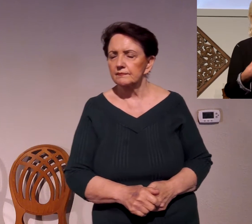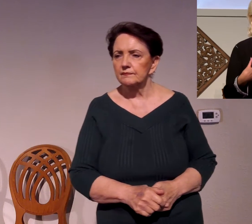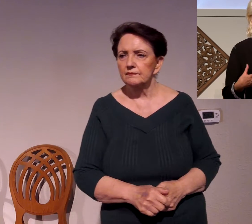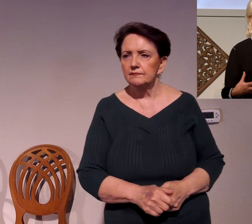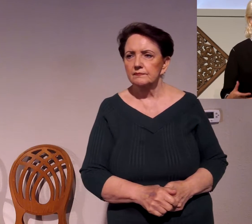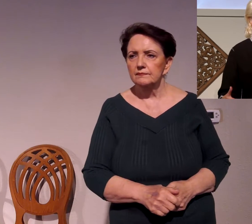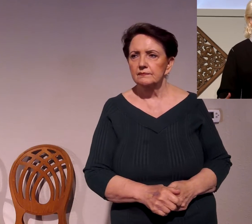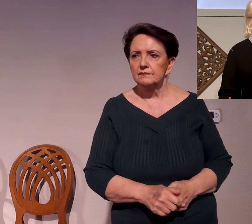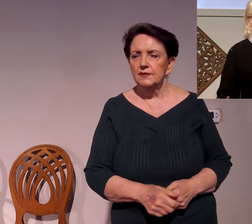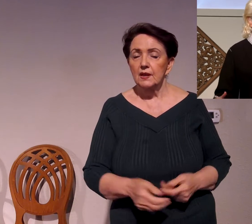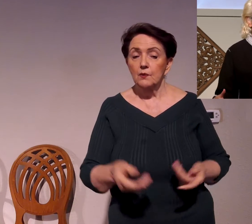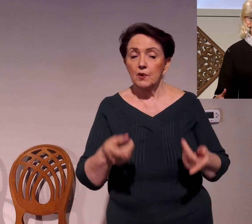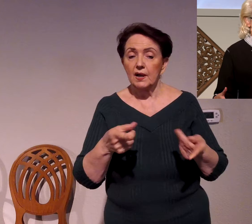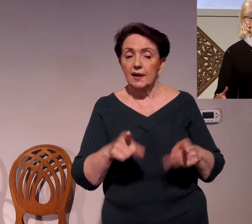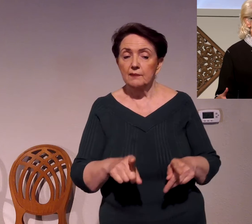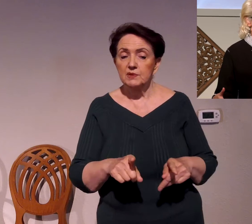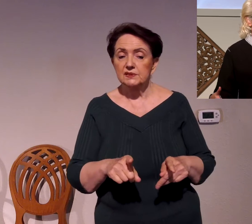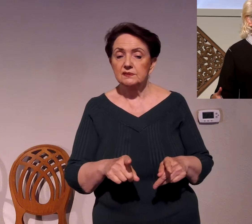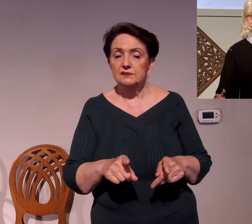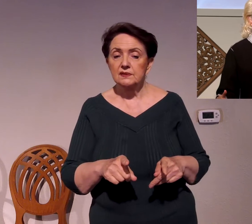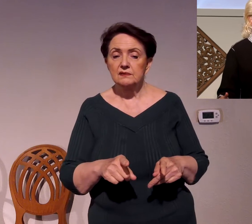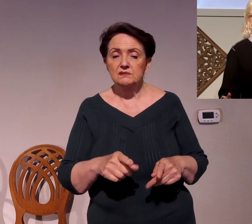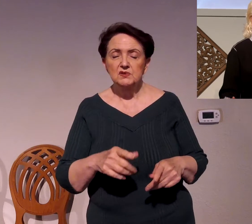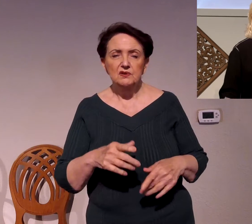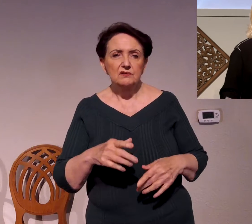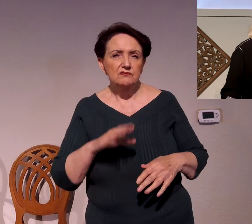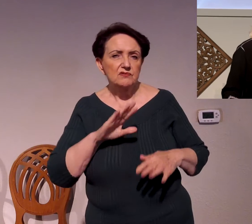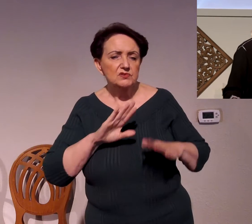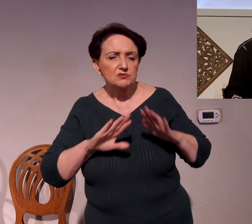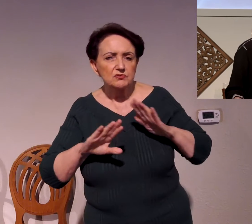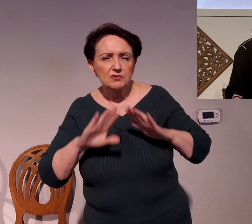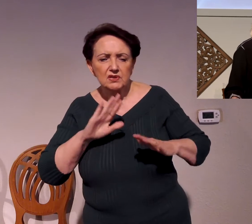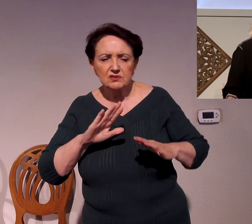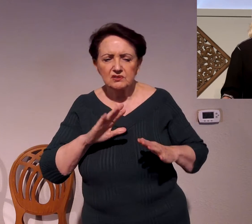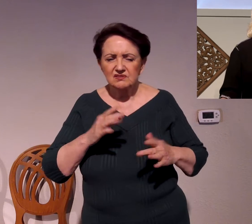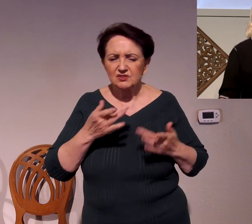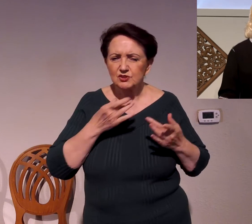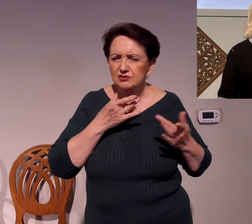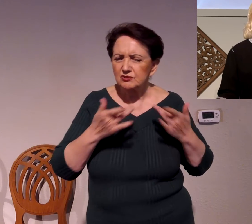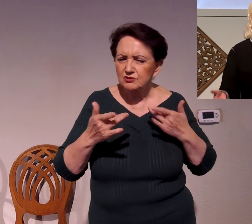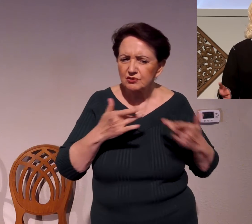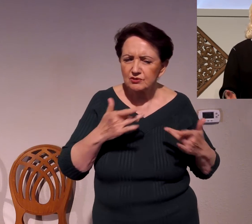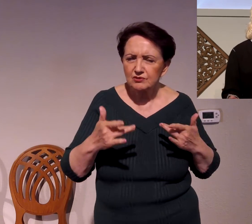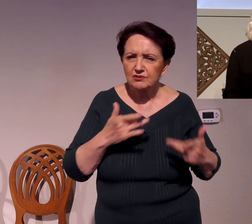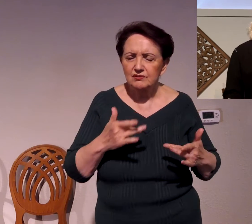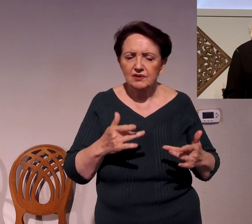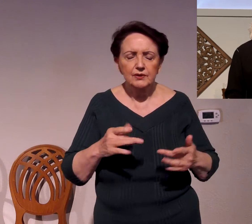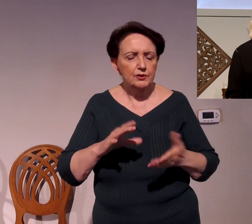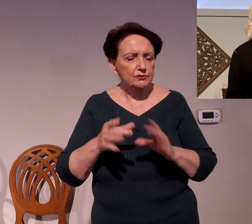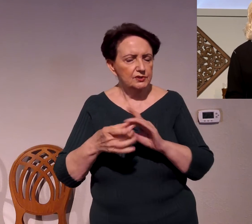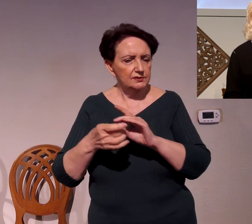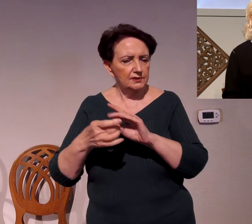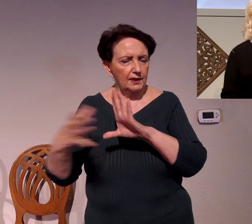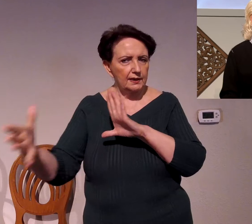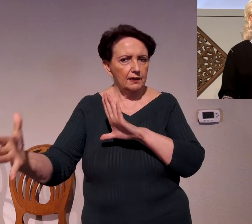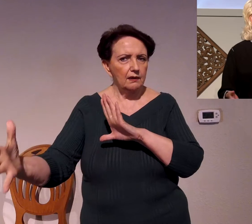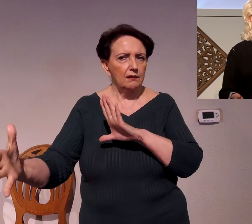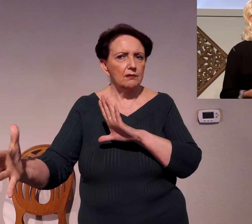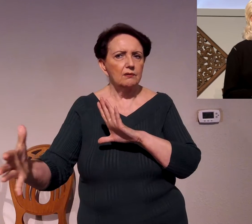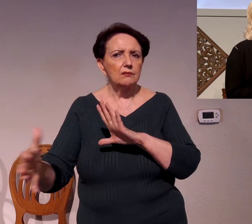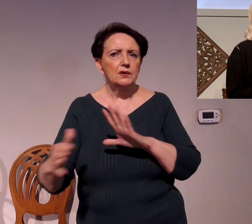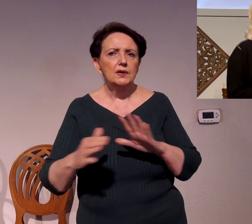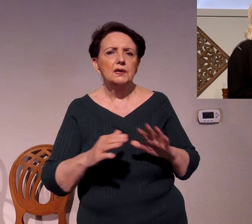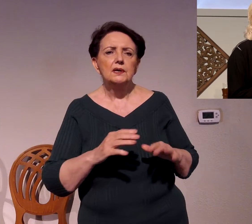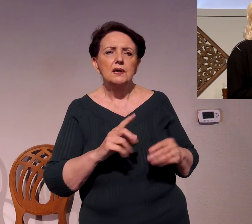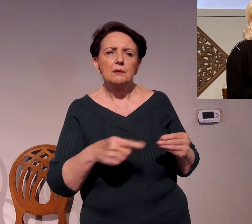And we begin to release any anxiety or concern about how it's happening and